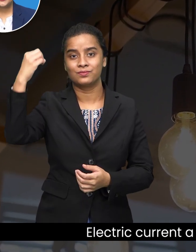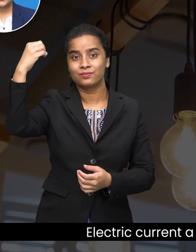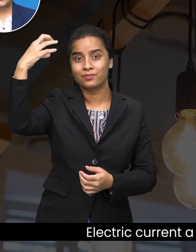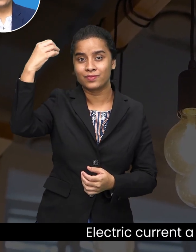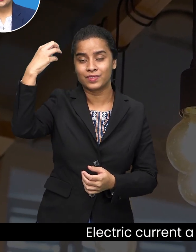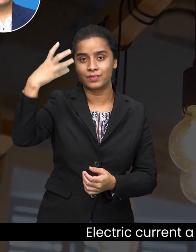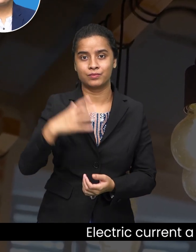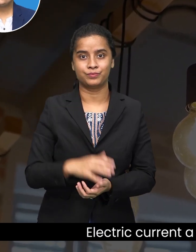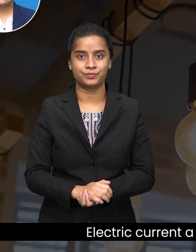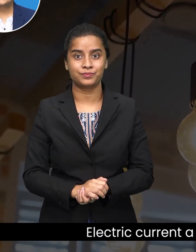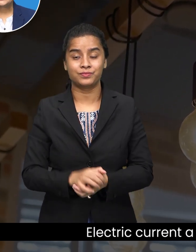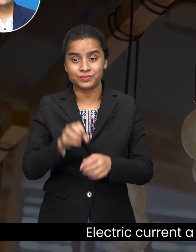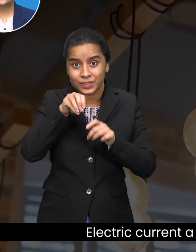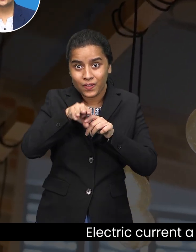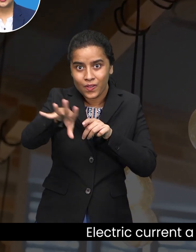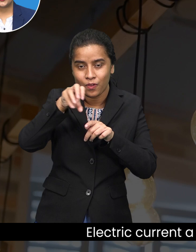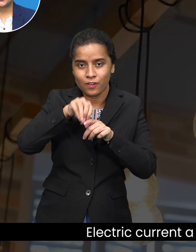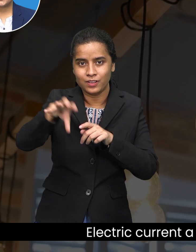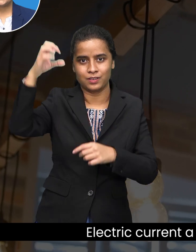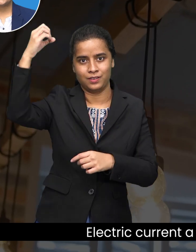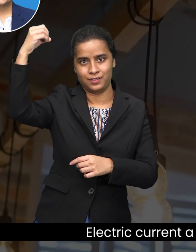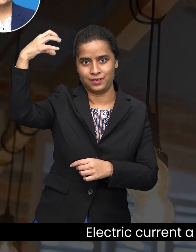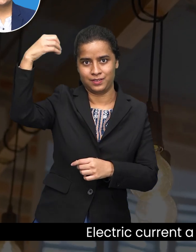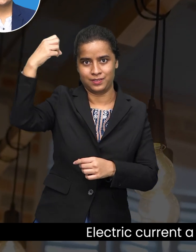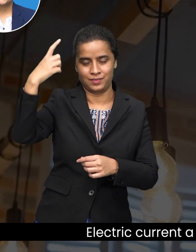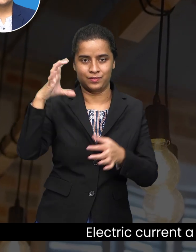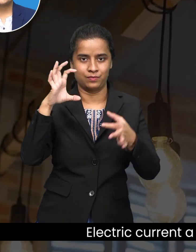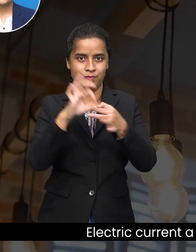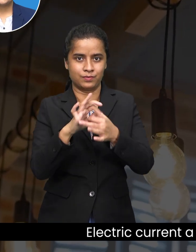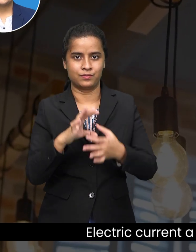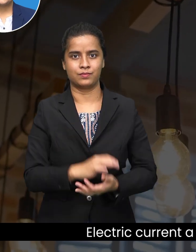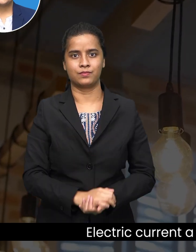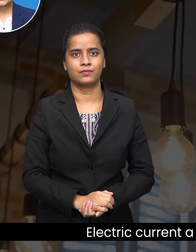electric current, a flow of electric charges.